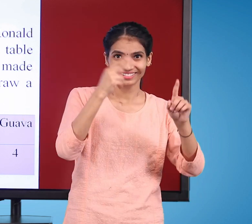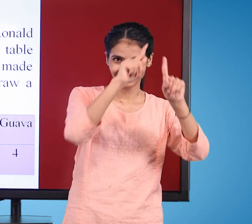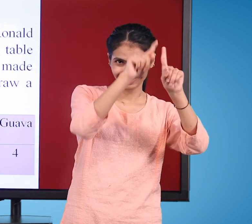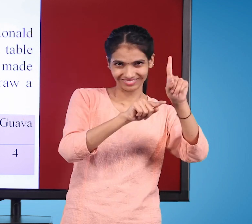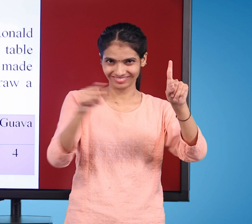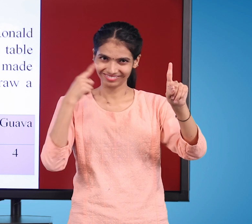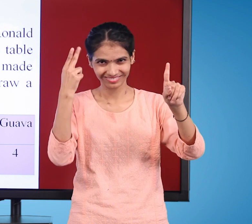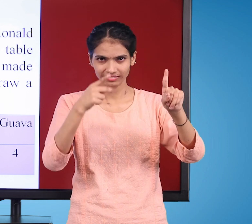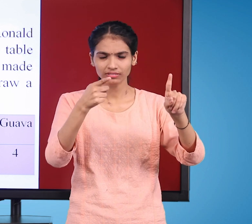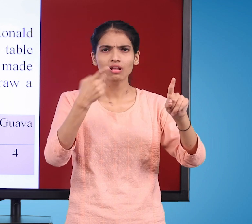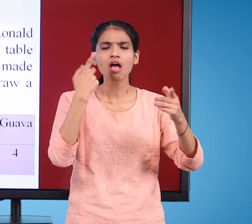Drawing a bar graph.